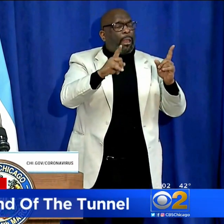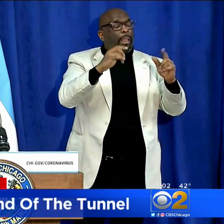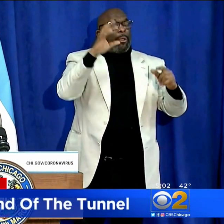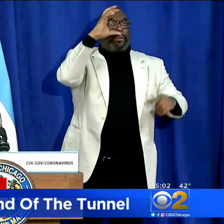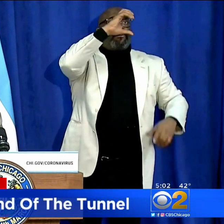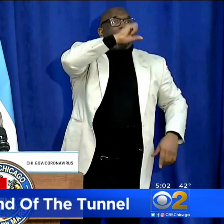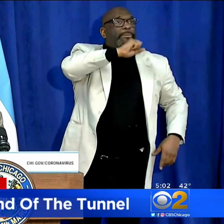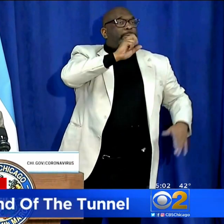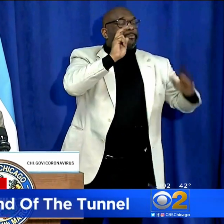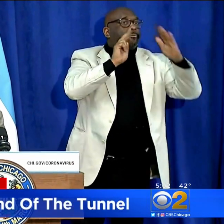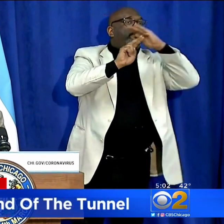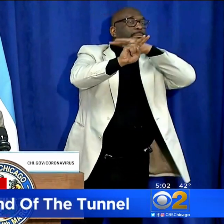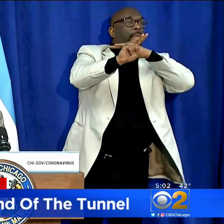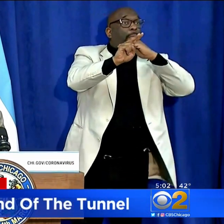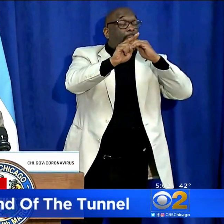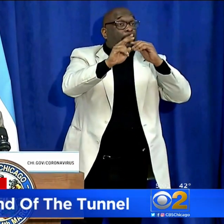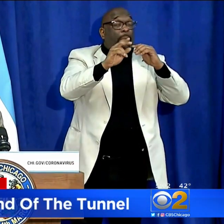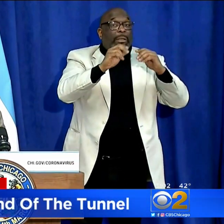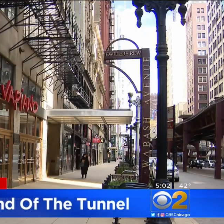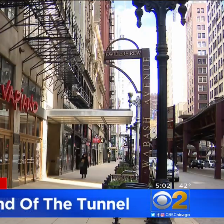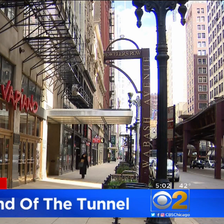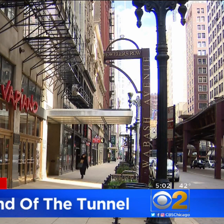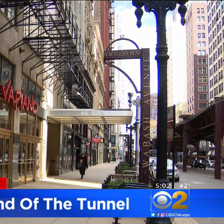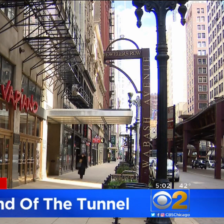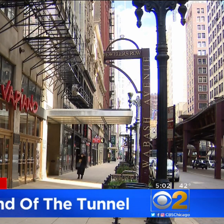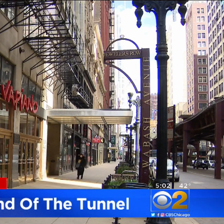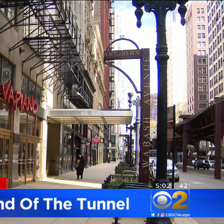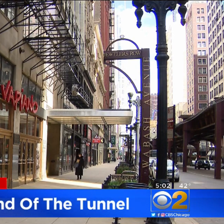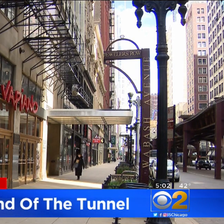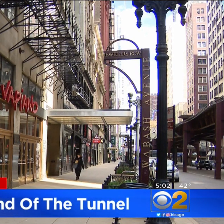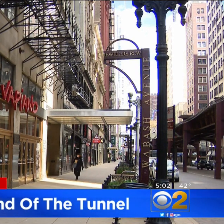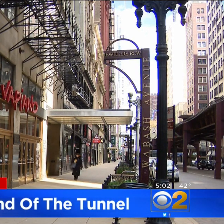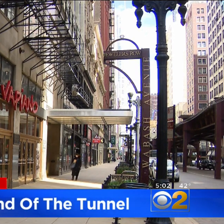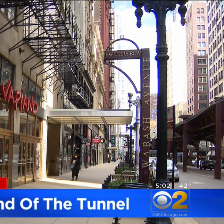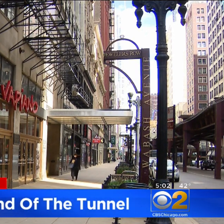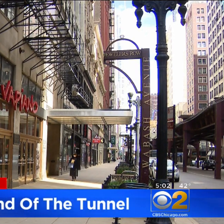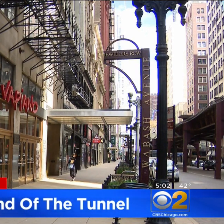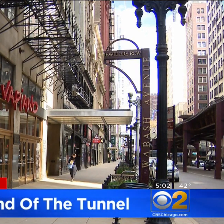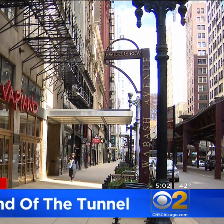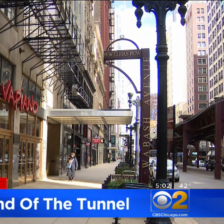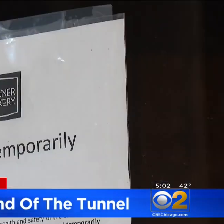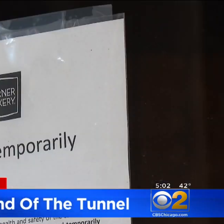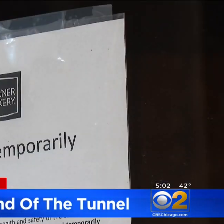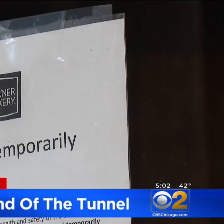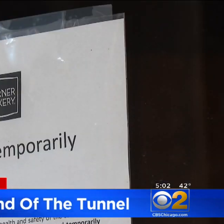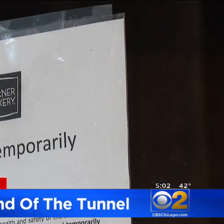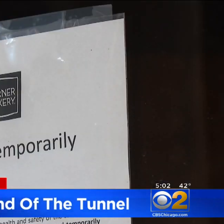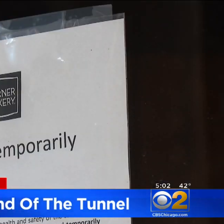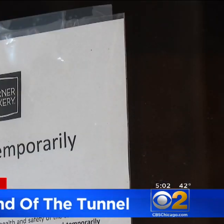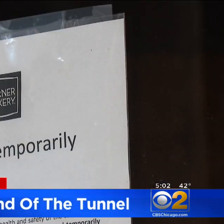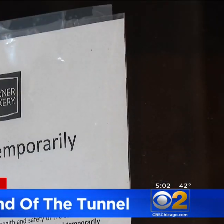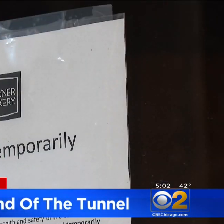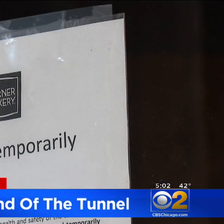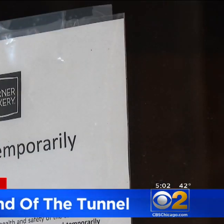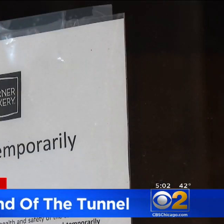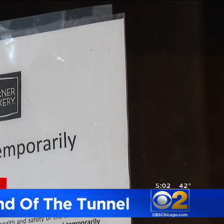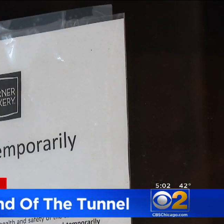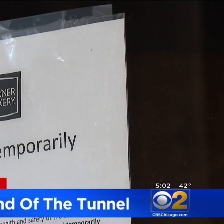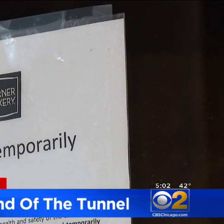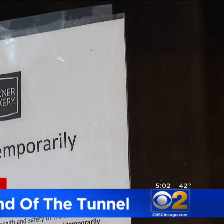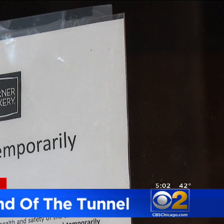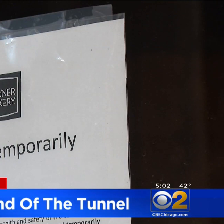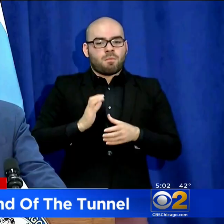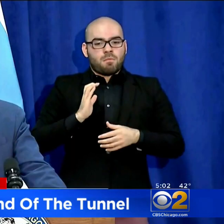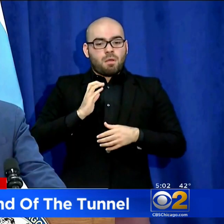AND IT WOULDN'T BE GOVERNED BY THE SCIENCE AND THE DATA. SO WHERE DO RESTAURANTS FIT INTO THIS? WE ARE OFFERING OUR THOUGHTS AND FEEDBACK